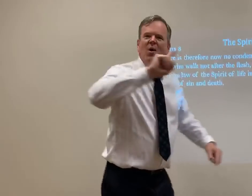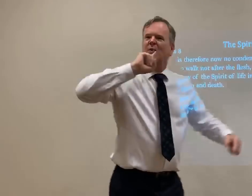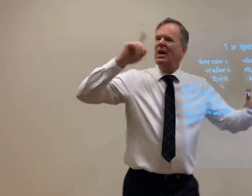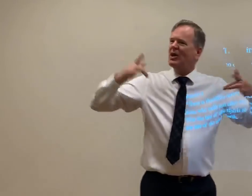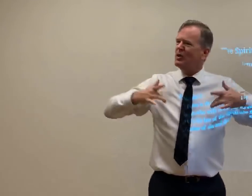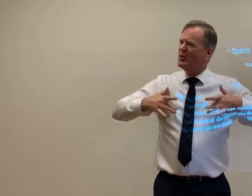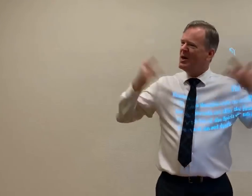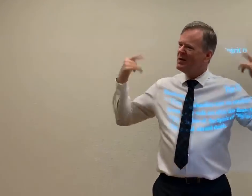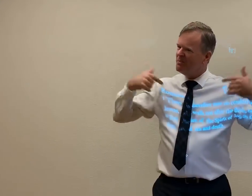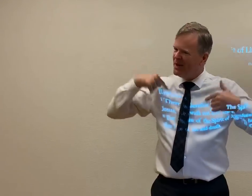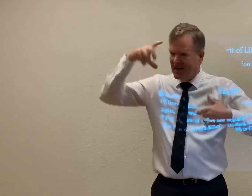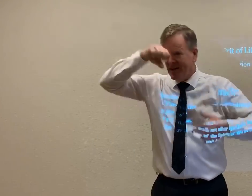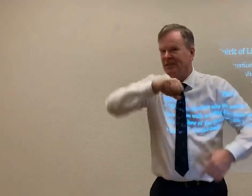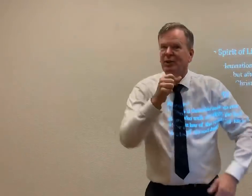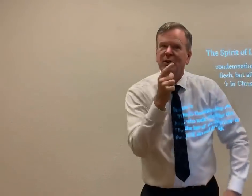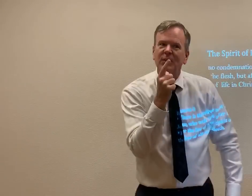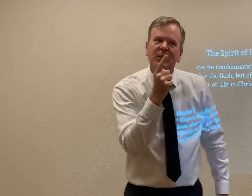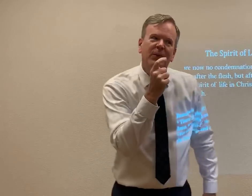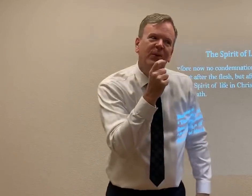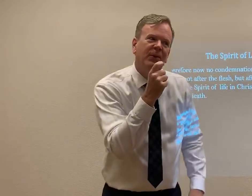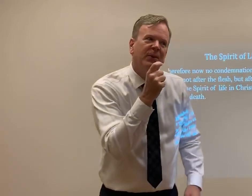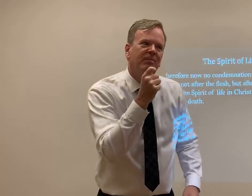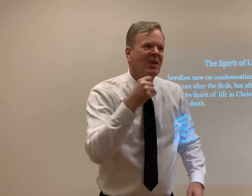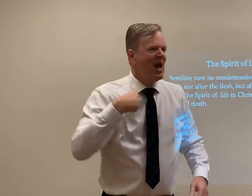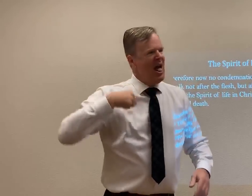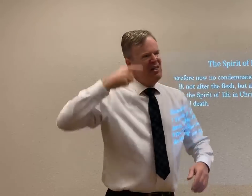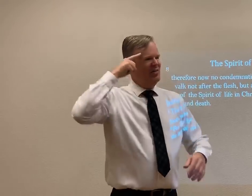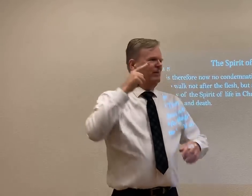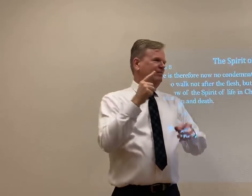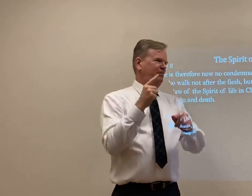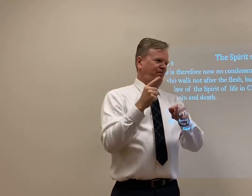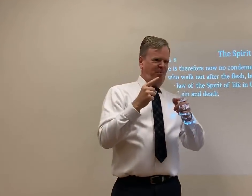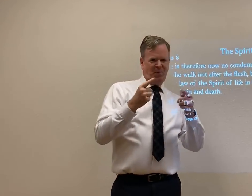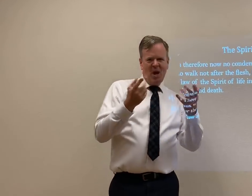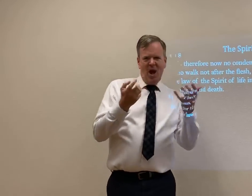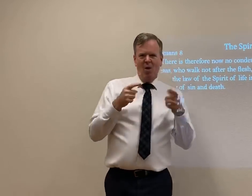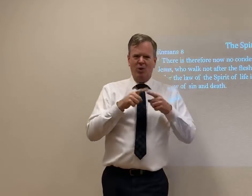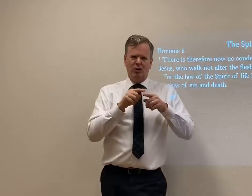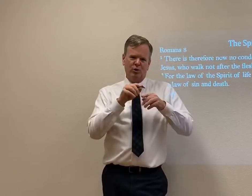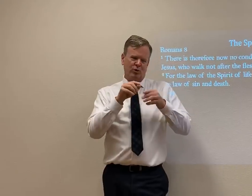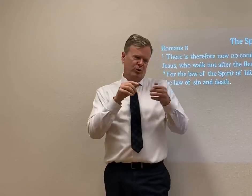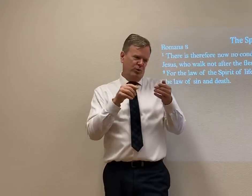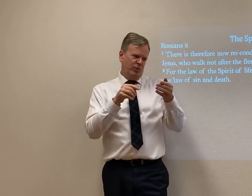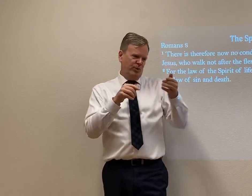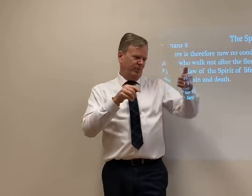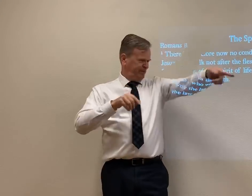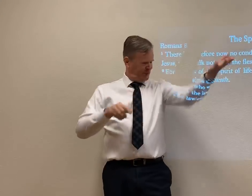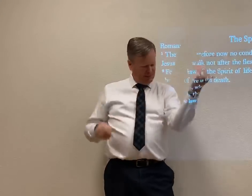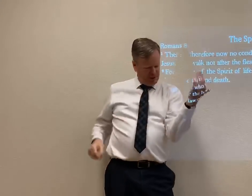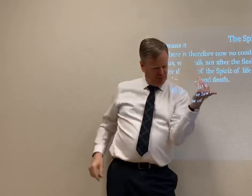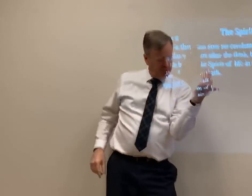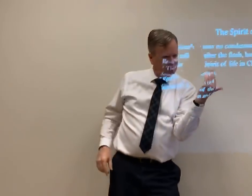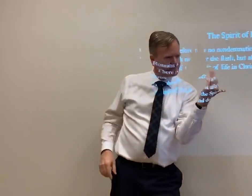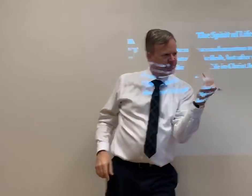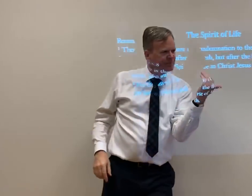Right. And it's really exciting. And I want to... you come up